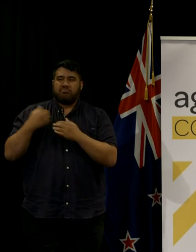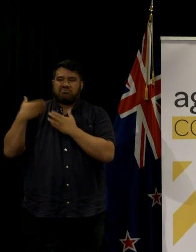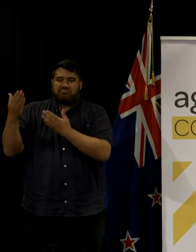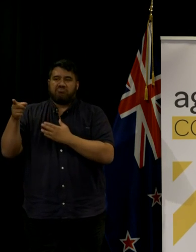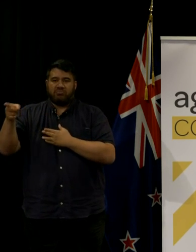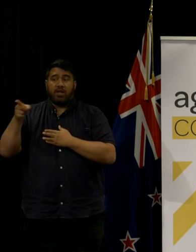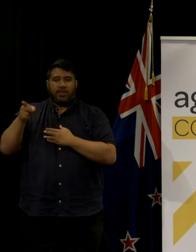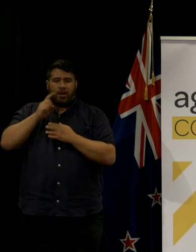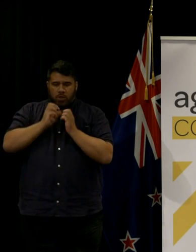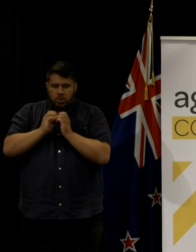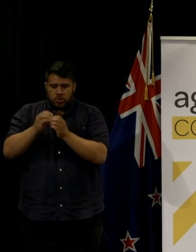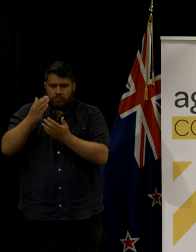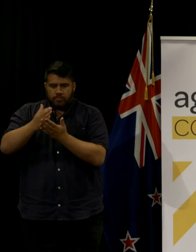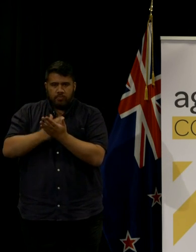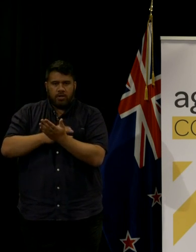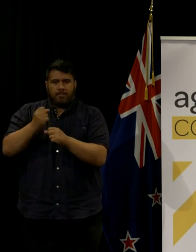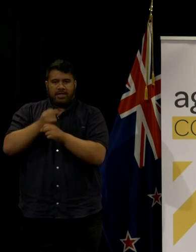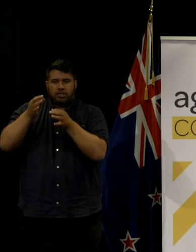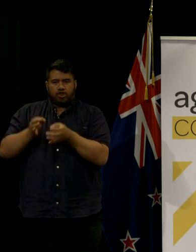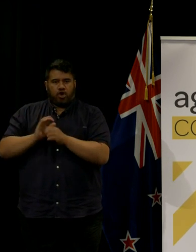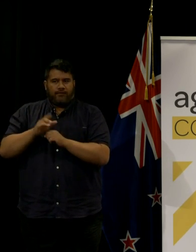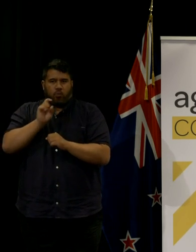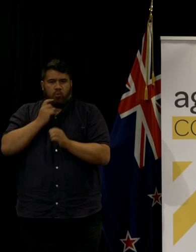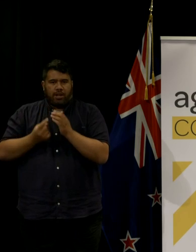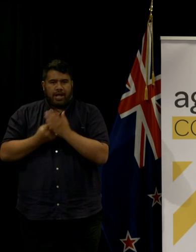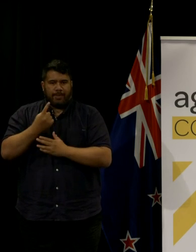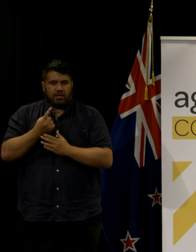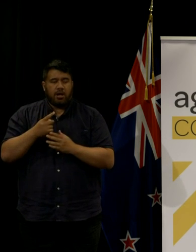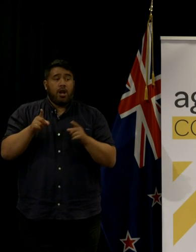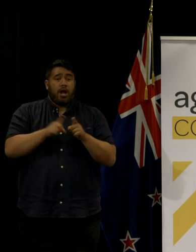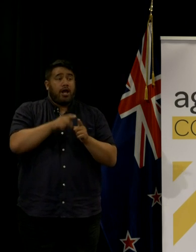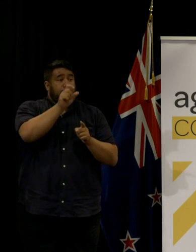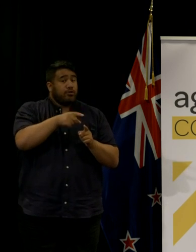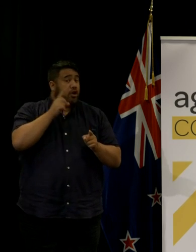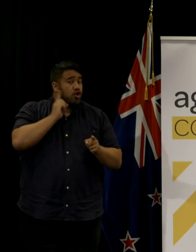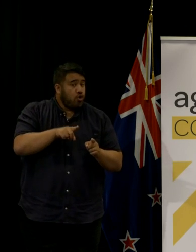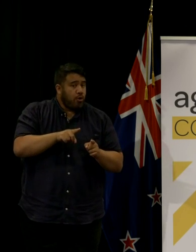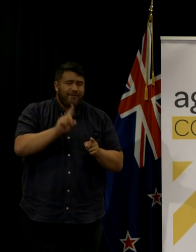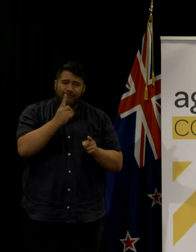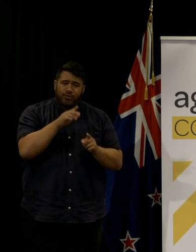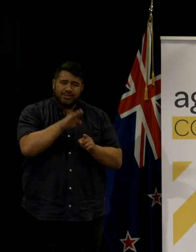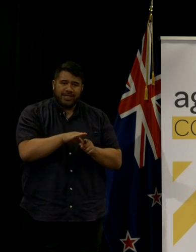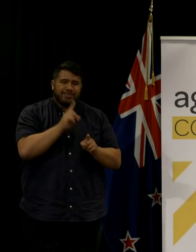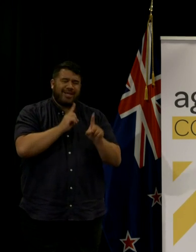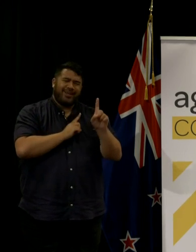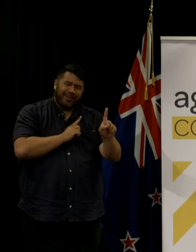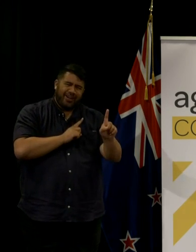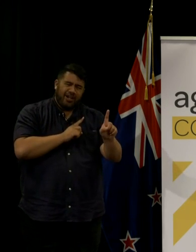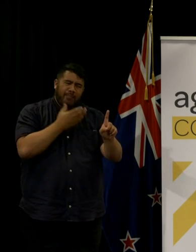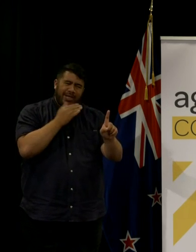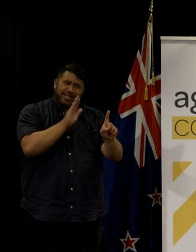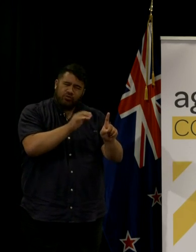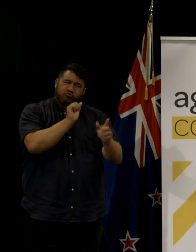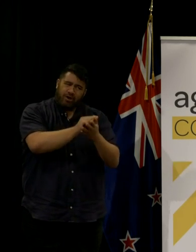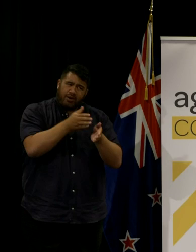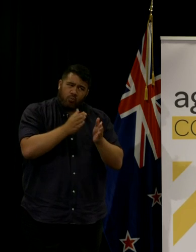through about the escalation that would occur. I think in the first instance, the really important message is helping people understand why this is important